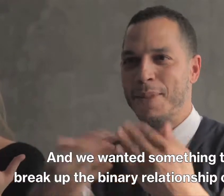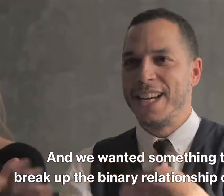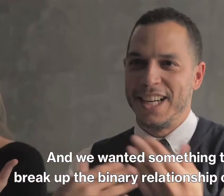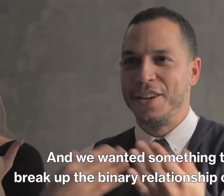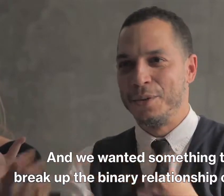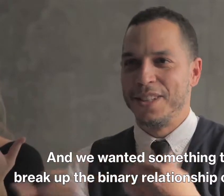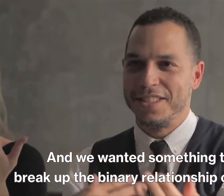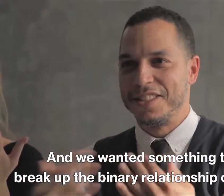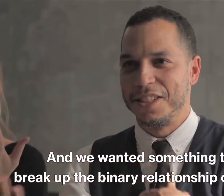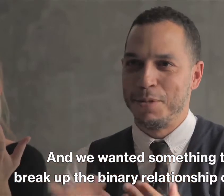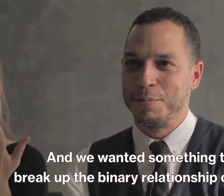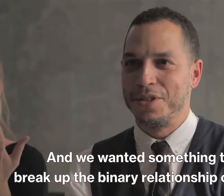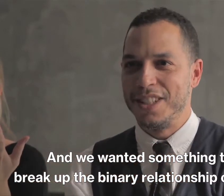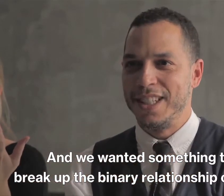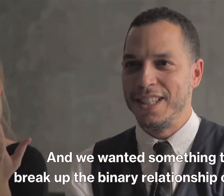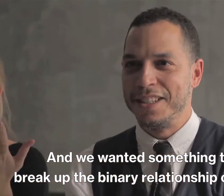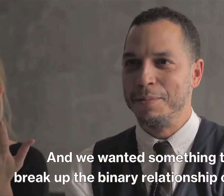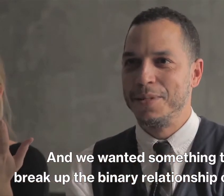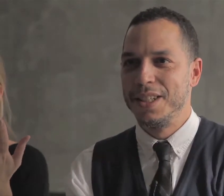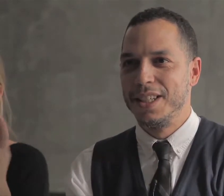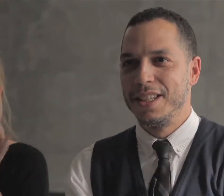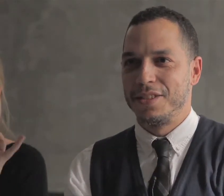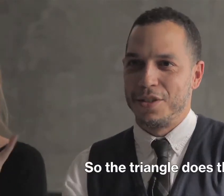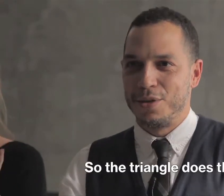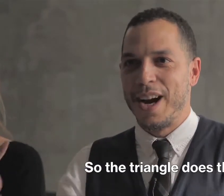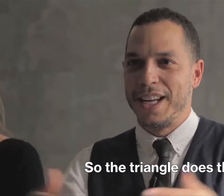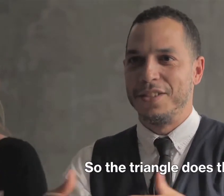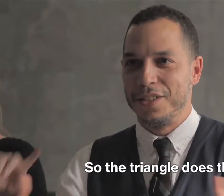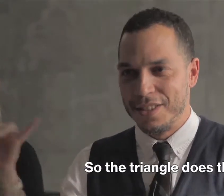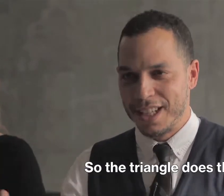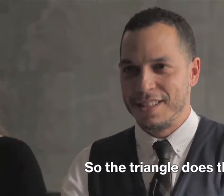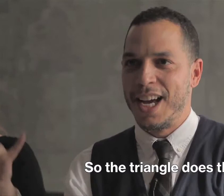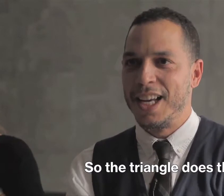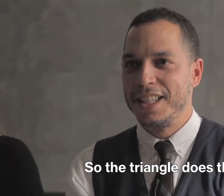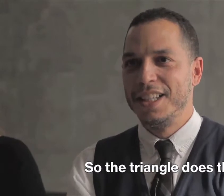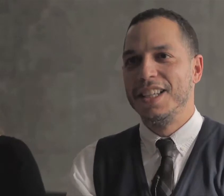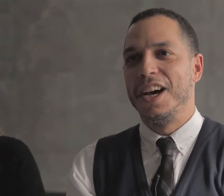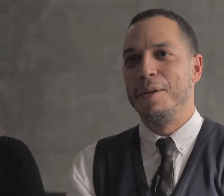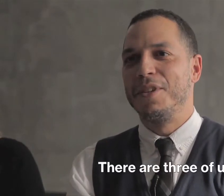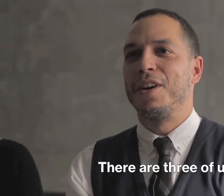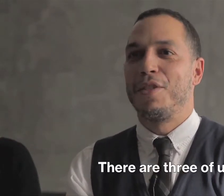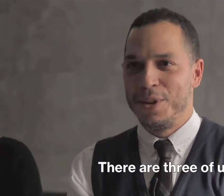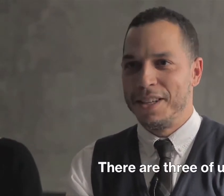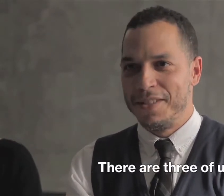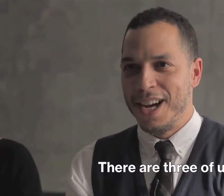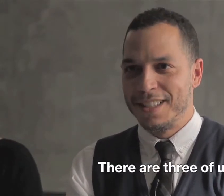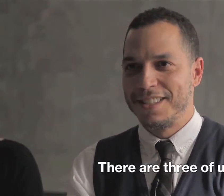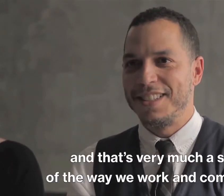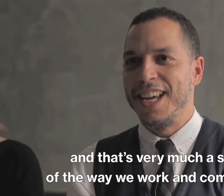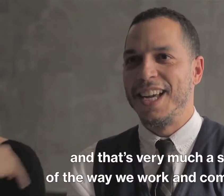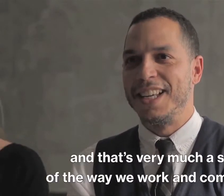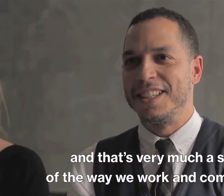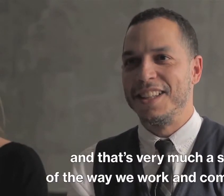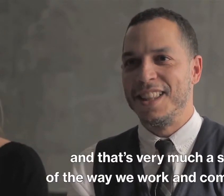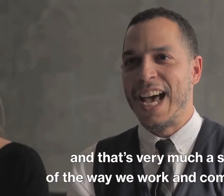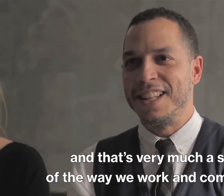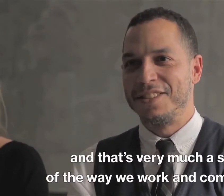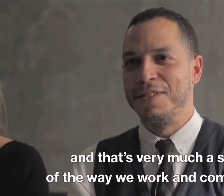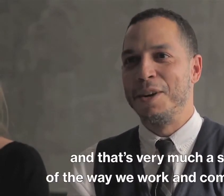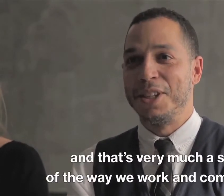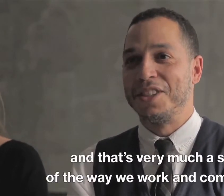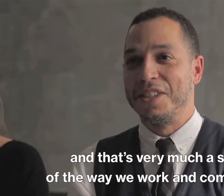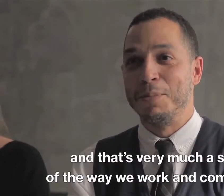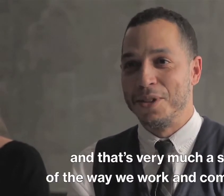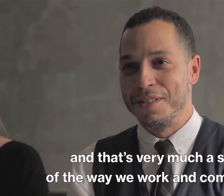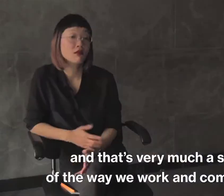just the binary relationship of proscenium. So the triangle does that. There are 3 of us, and that's